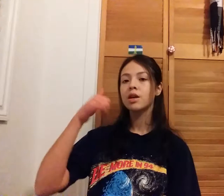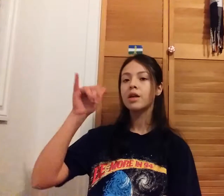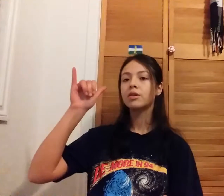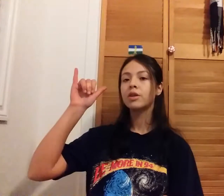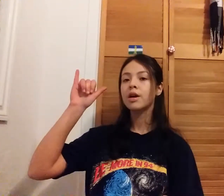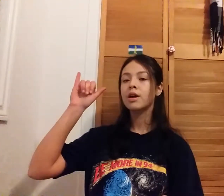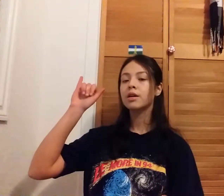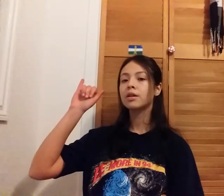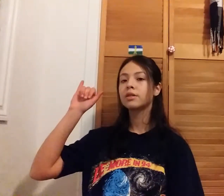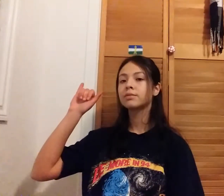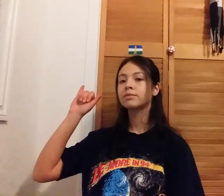yesterday.